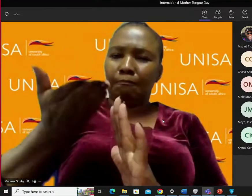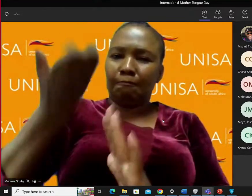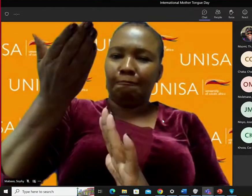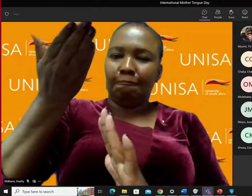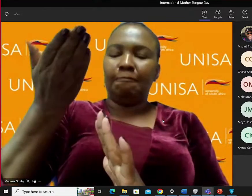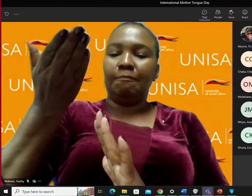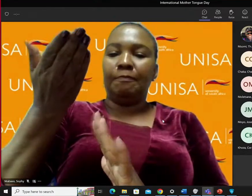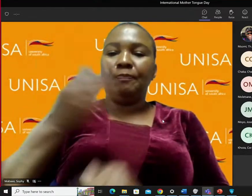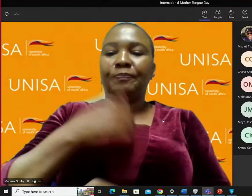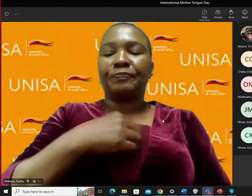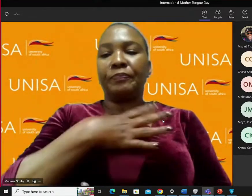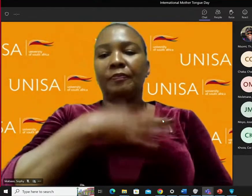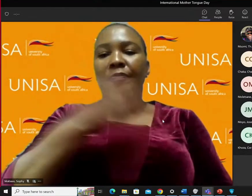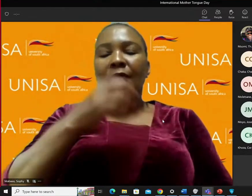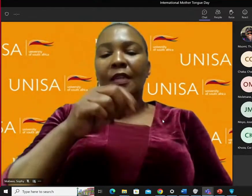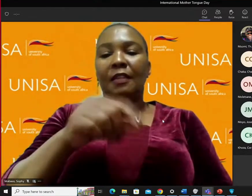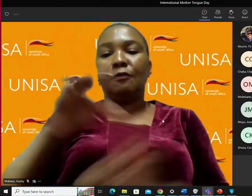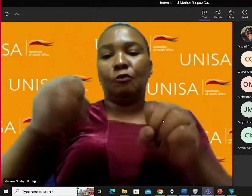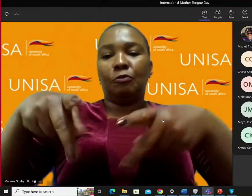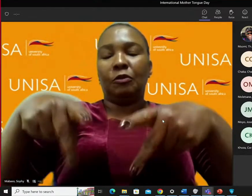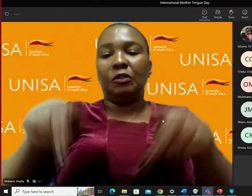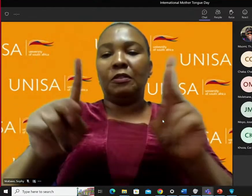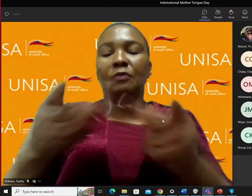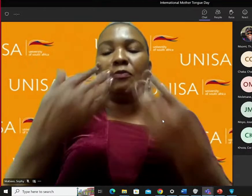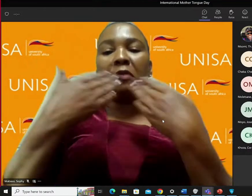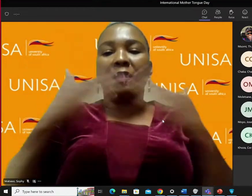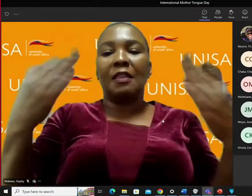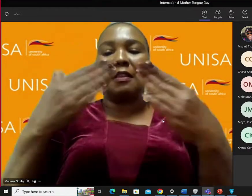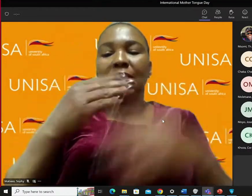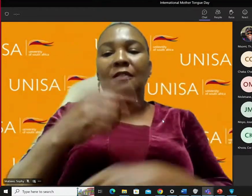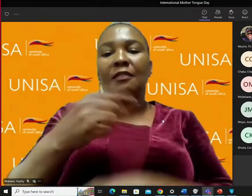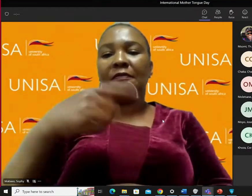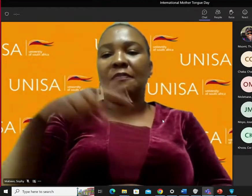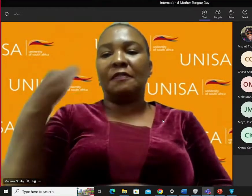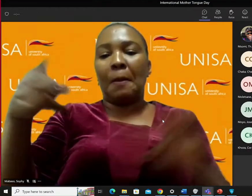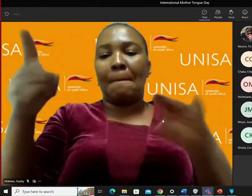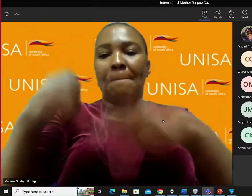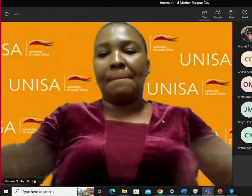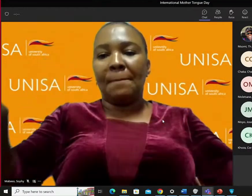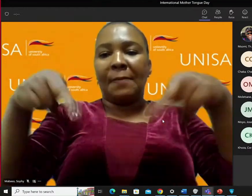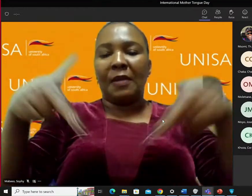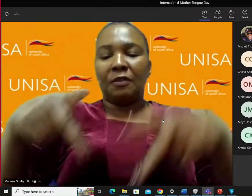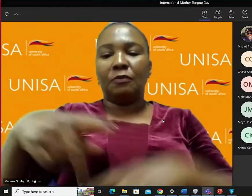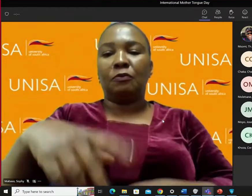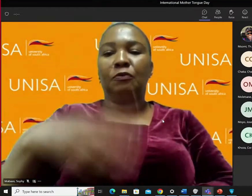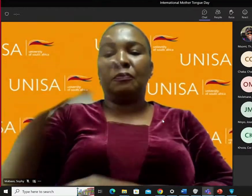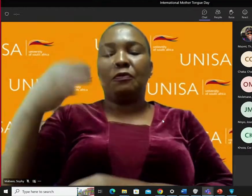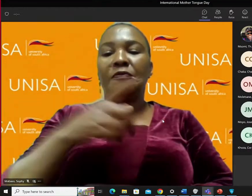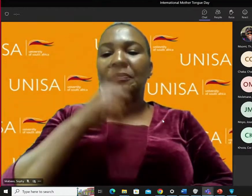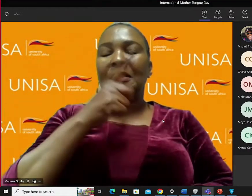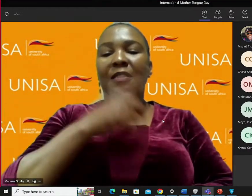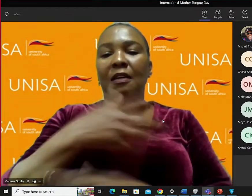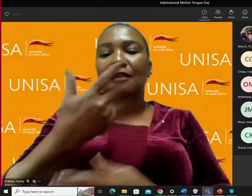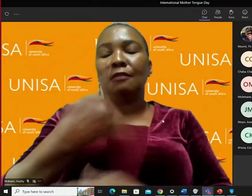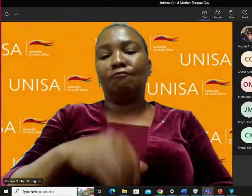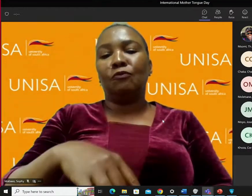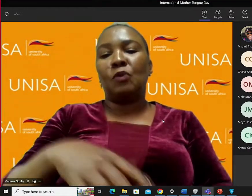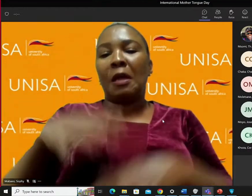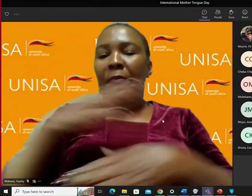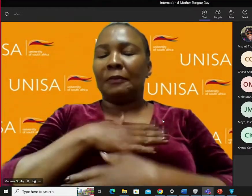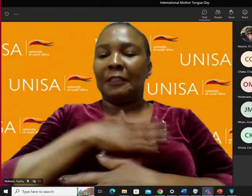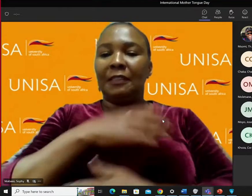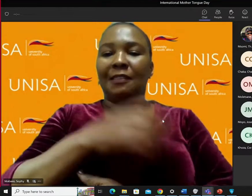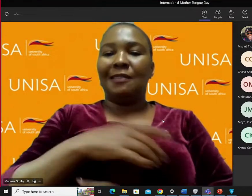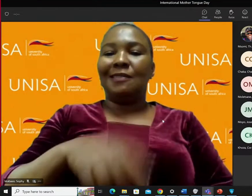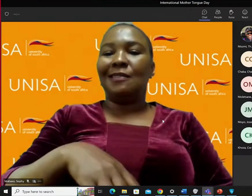would like to take this opportunity to thank the first panel of speakers. We really appreciate the insights that you